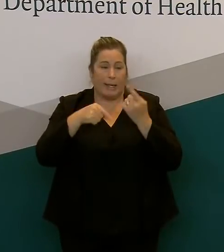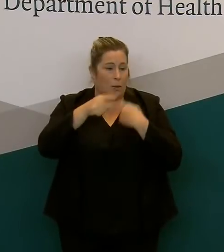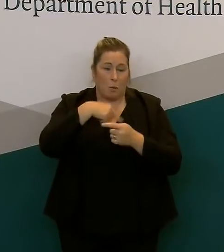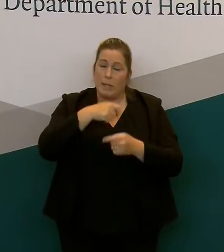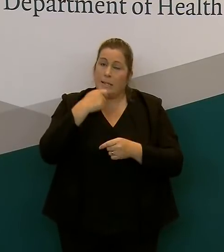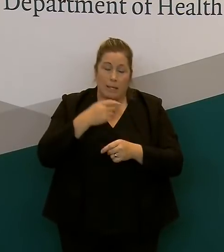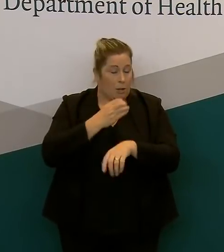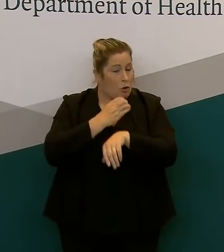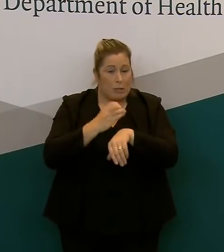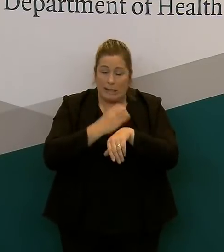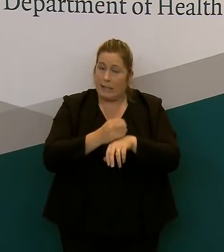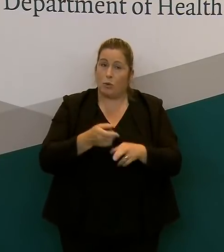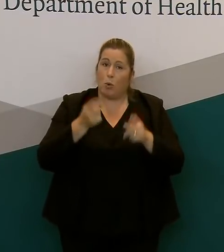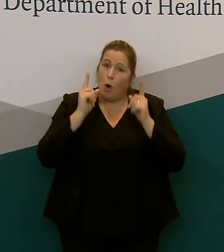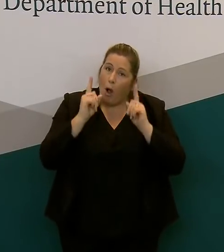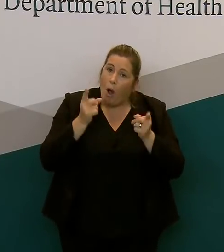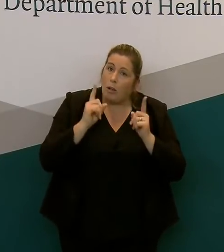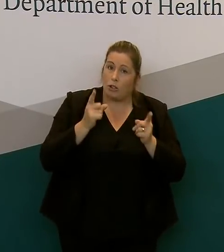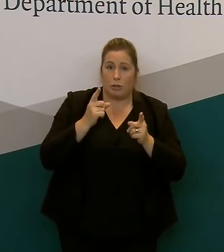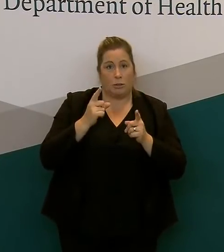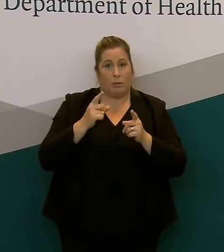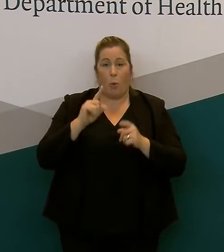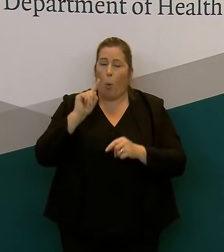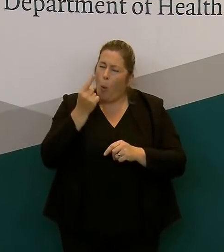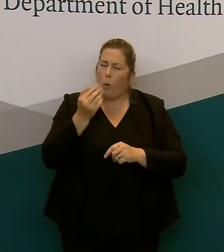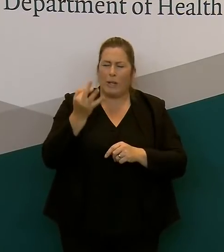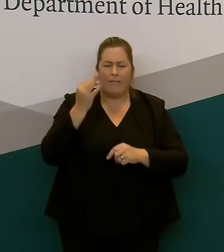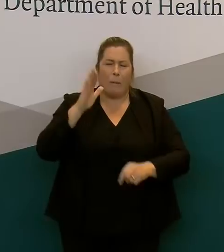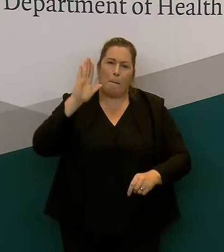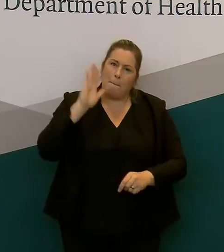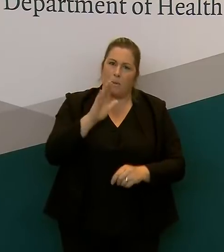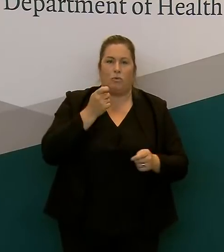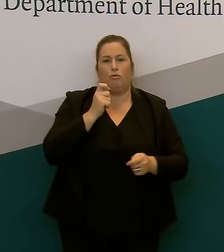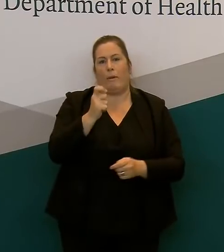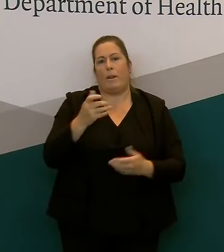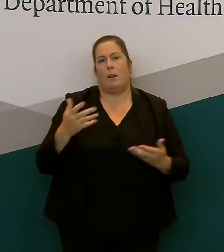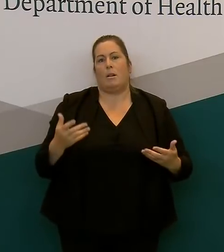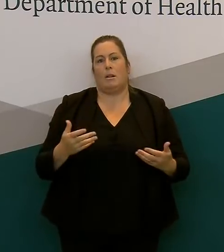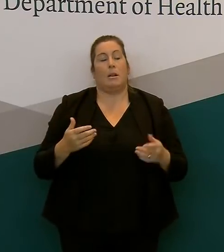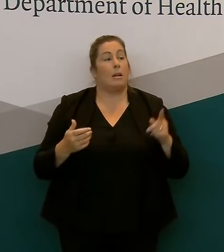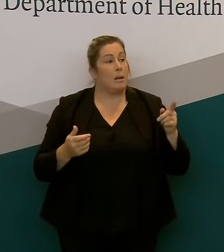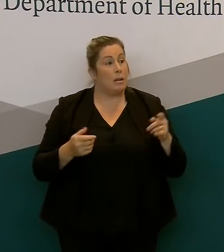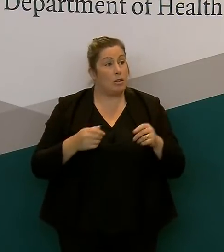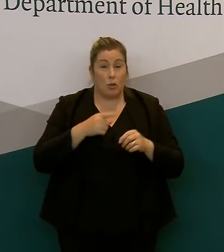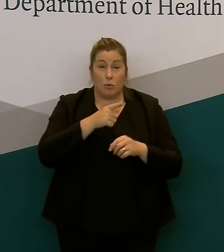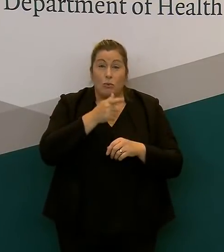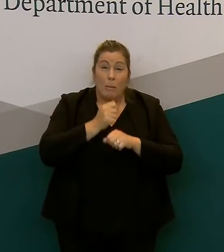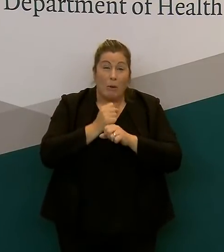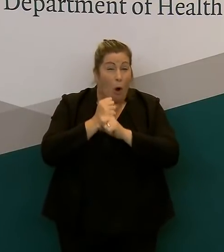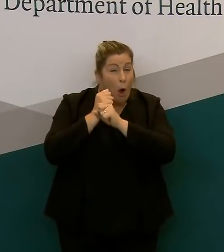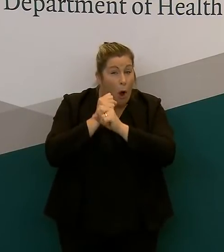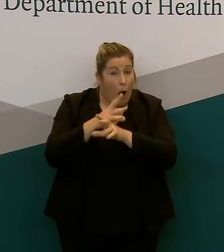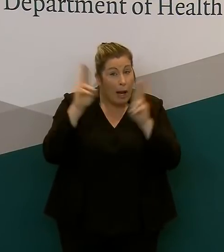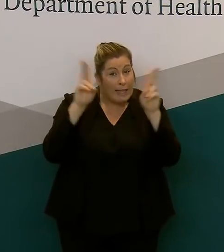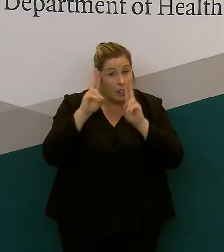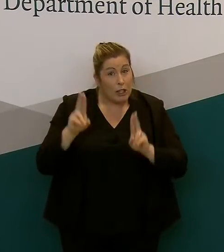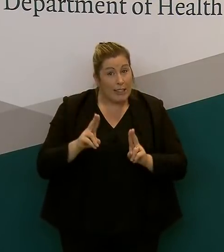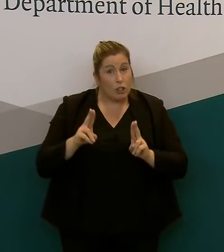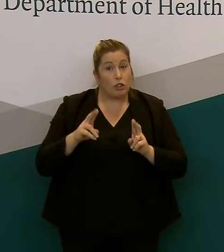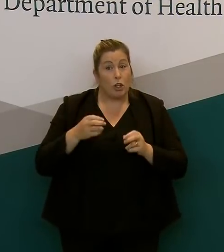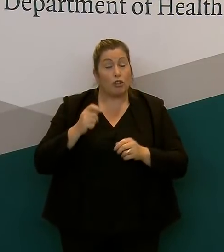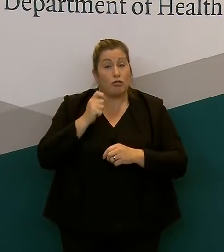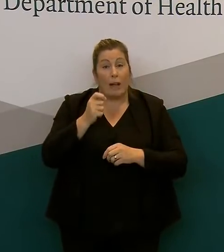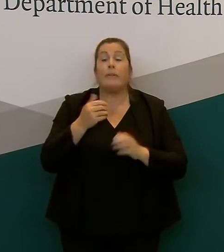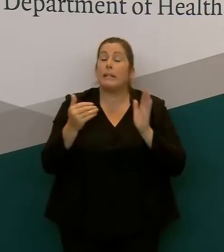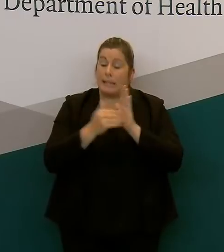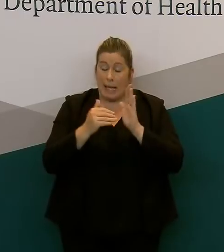caution around international travel. And is that all international travel? At this moment in time, until